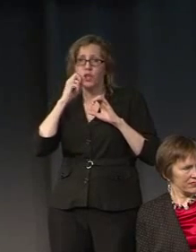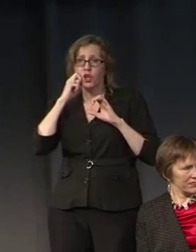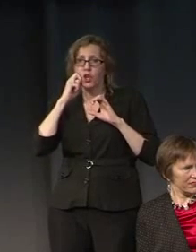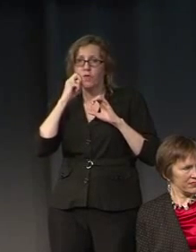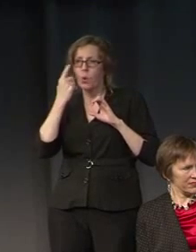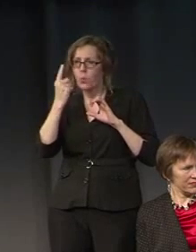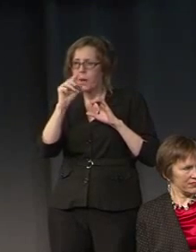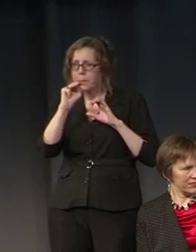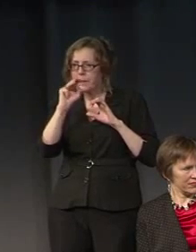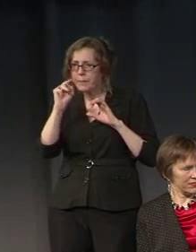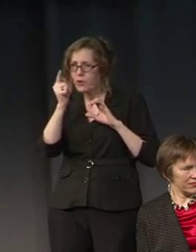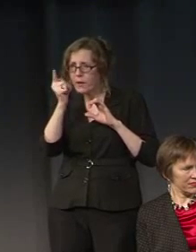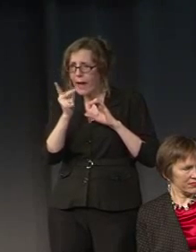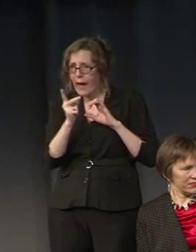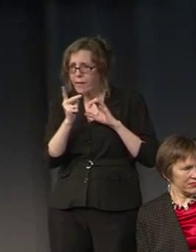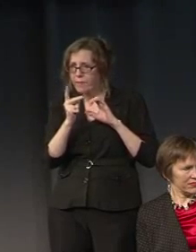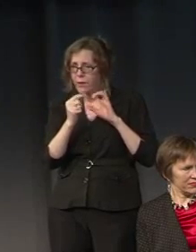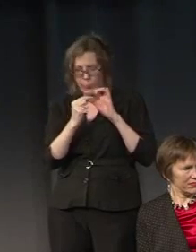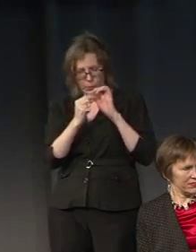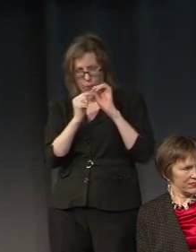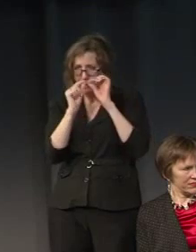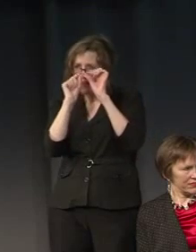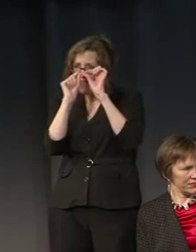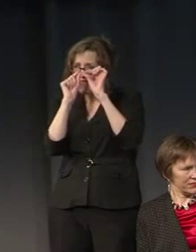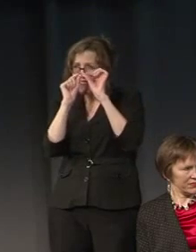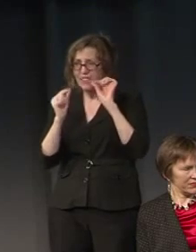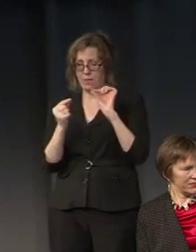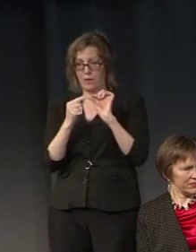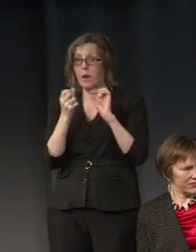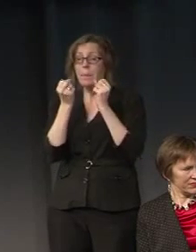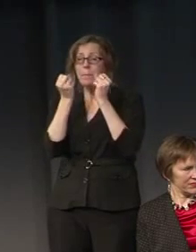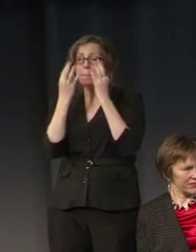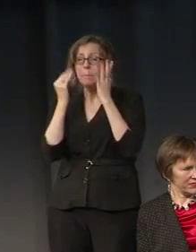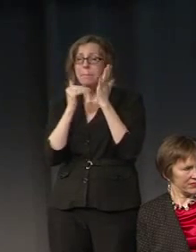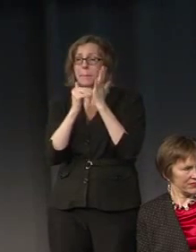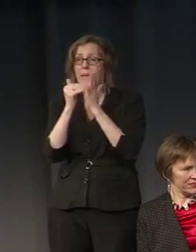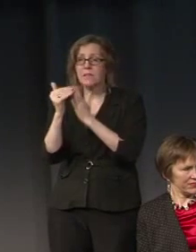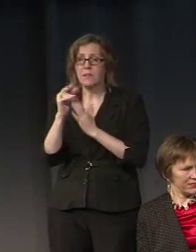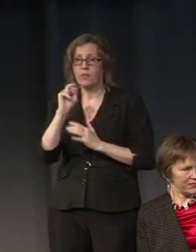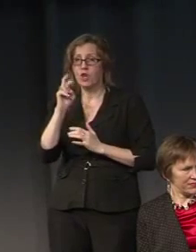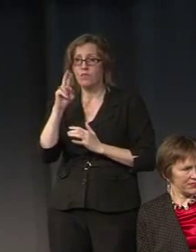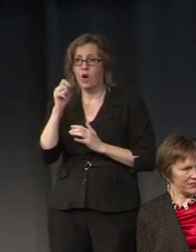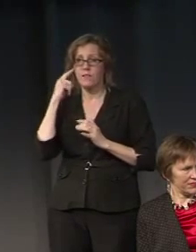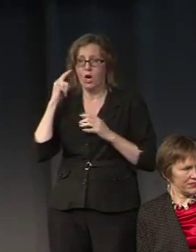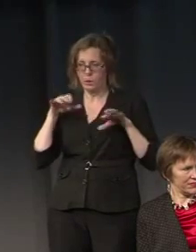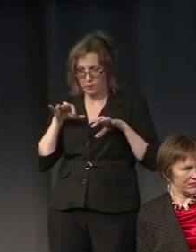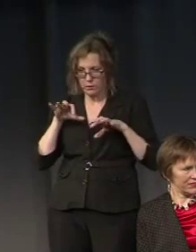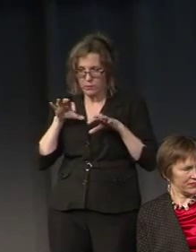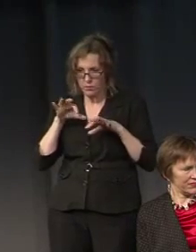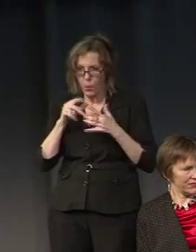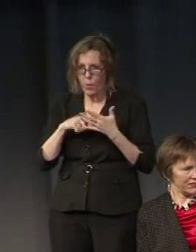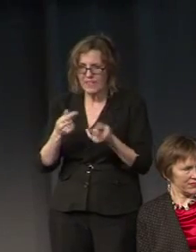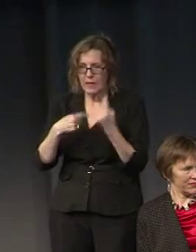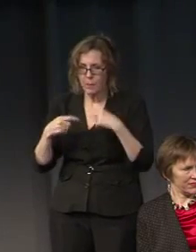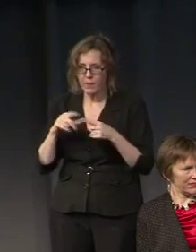we've got hundreds of millions of neurons who are kept occupied trying to figure out what's coming down that